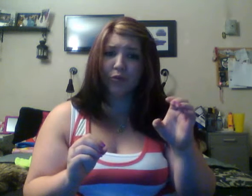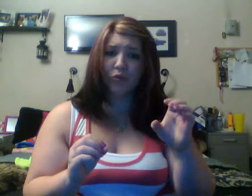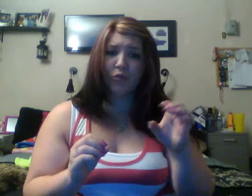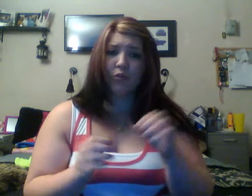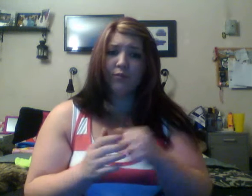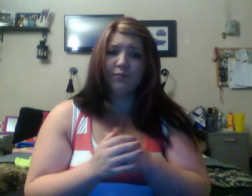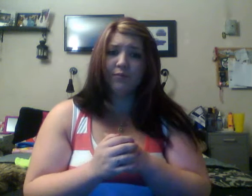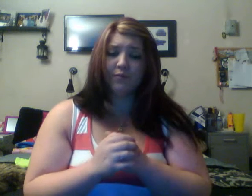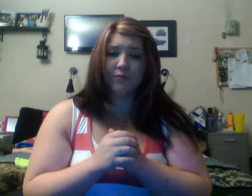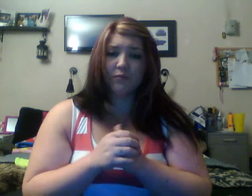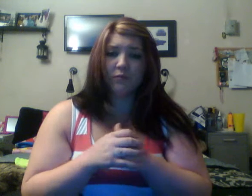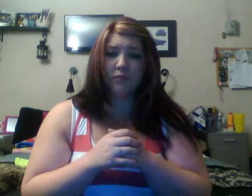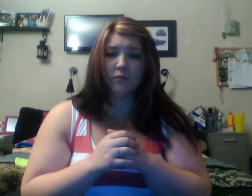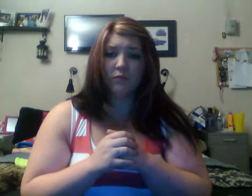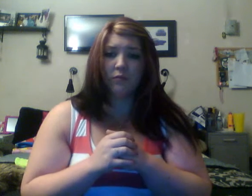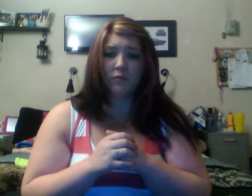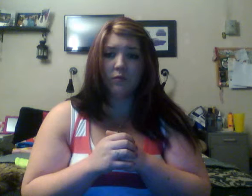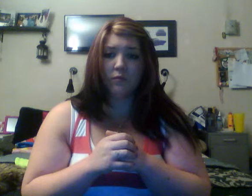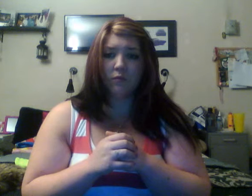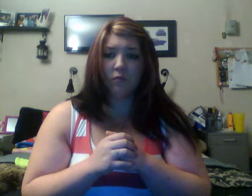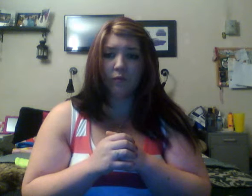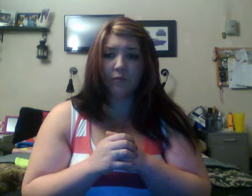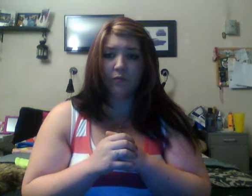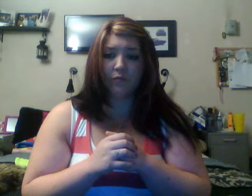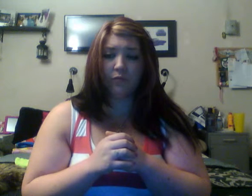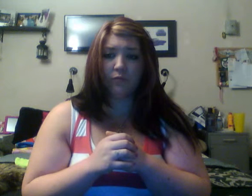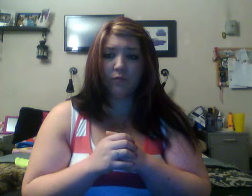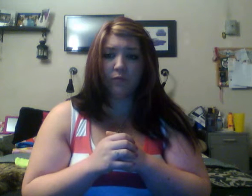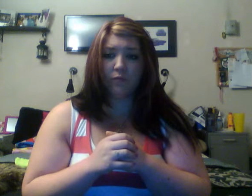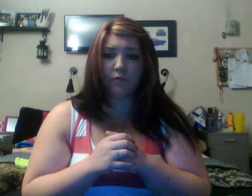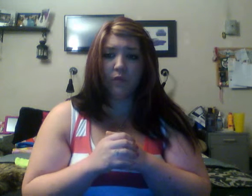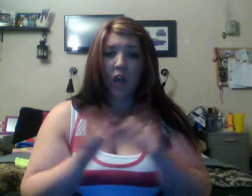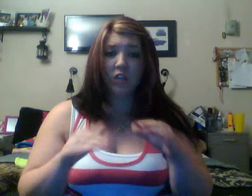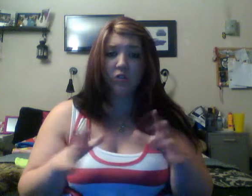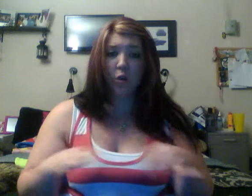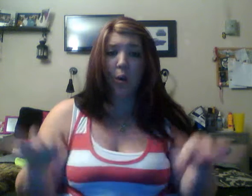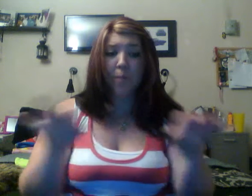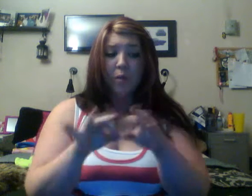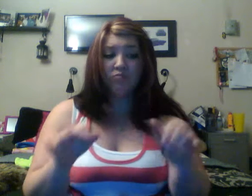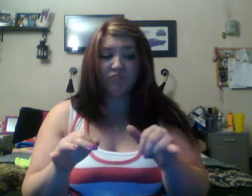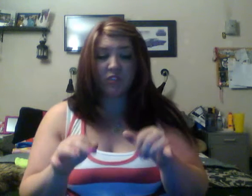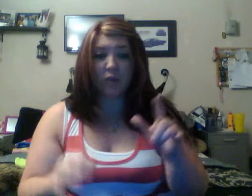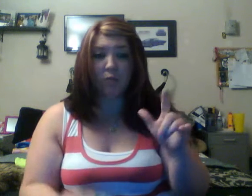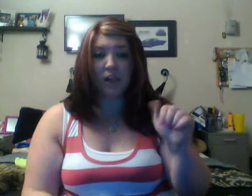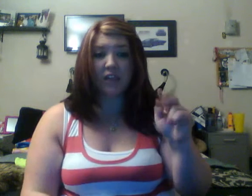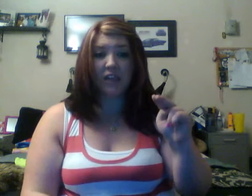into adulthood. And your children were as important to you as your land, because the more kids you had, the more land you could